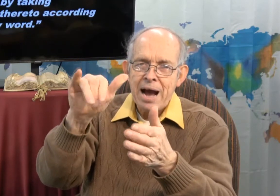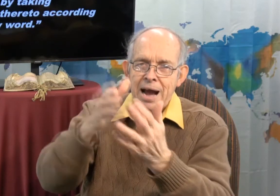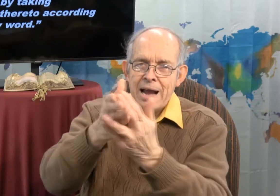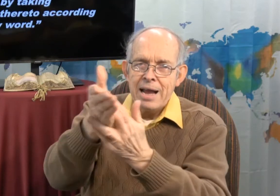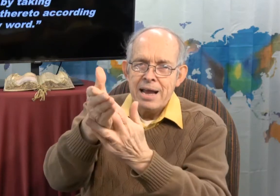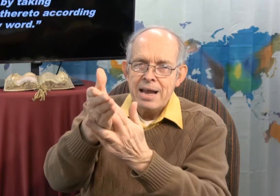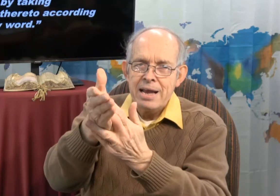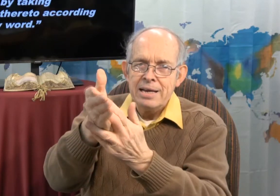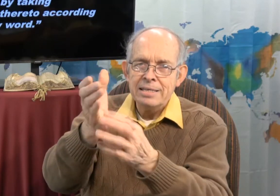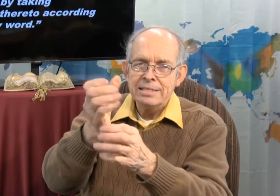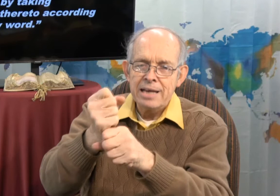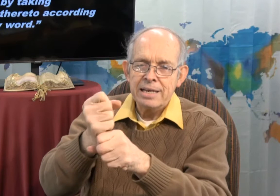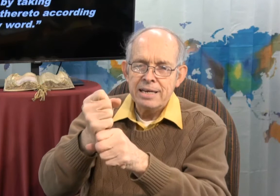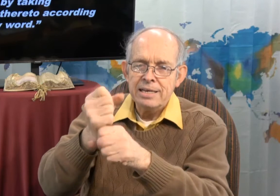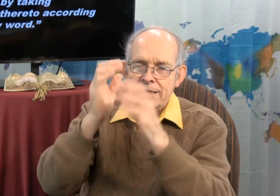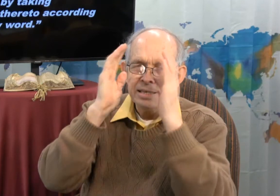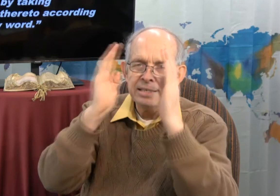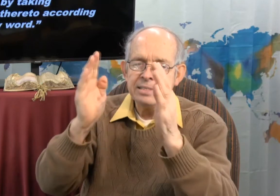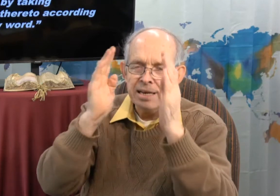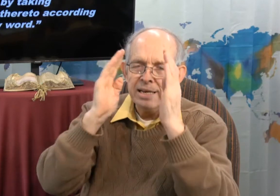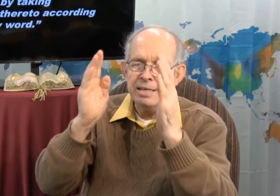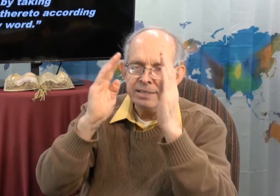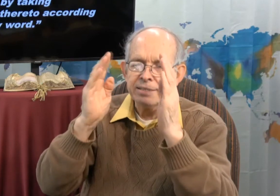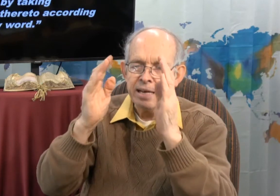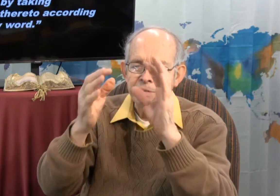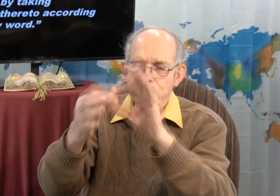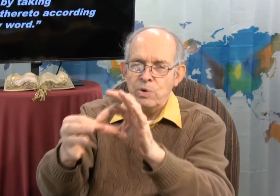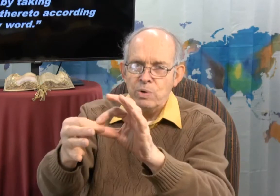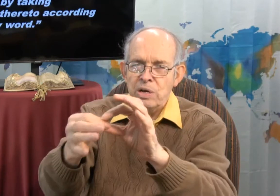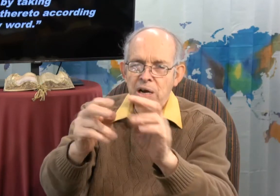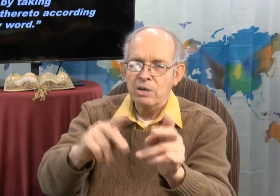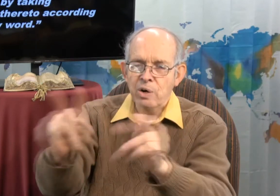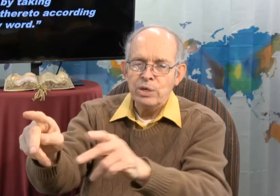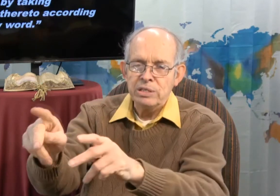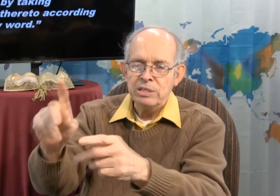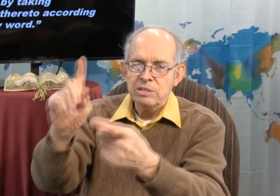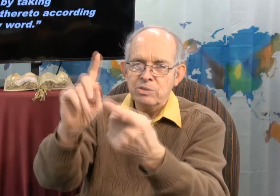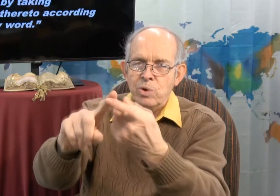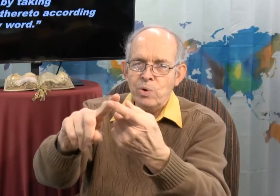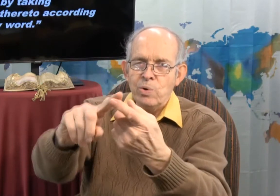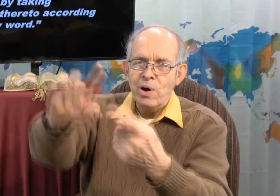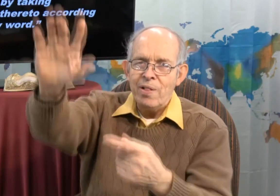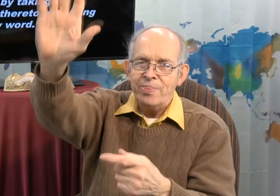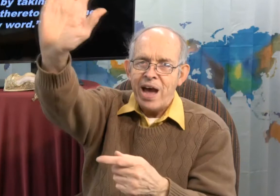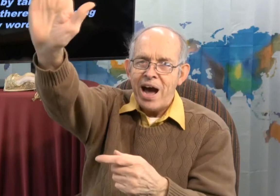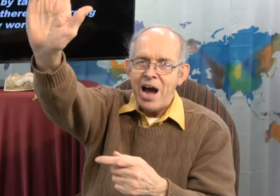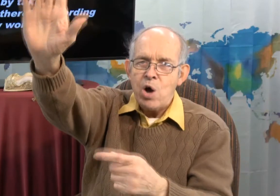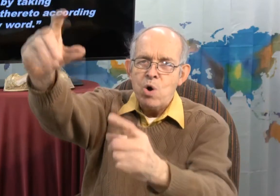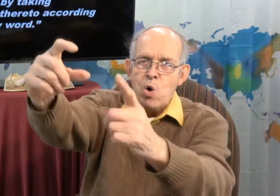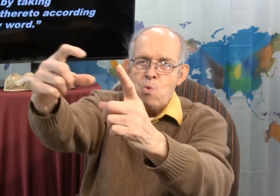by taking his deeds according to the